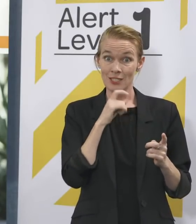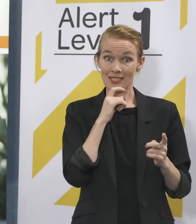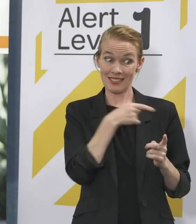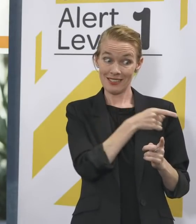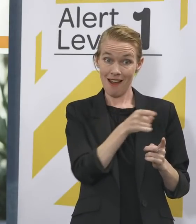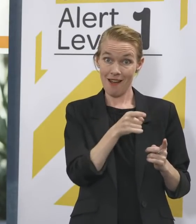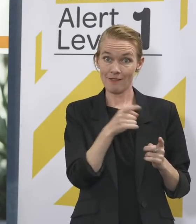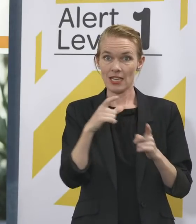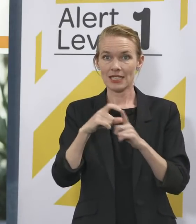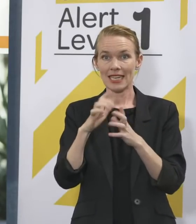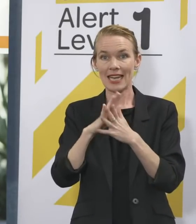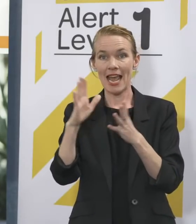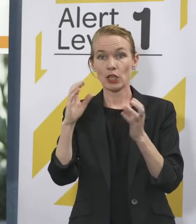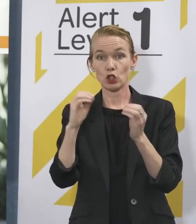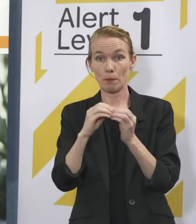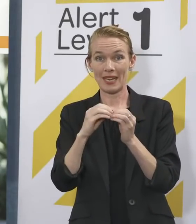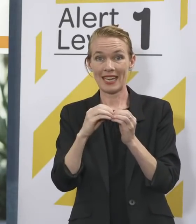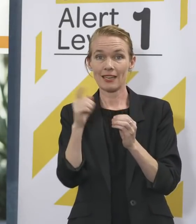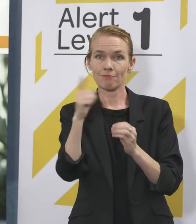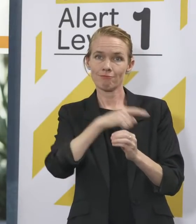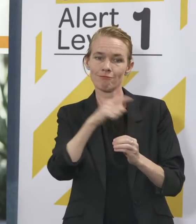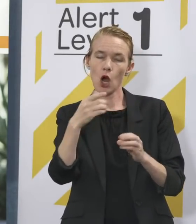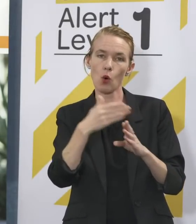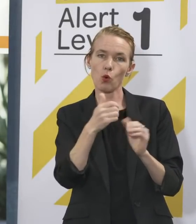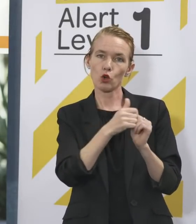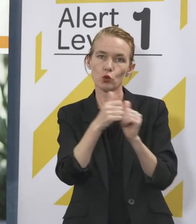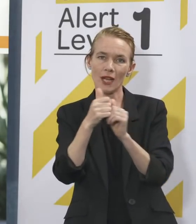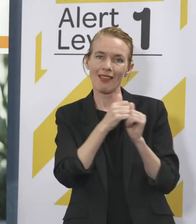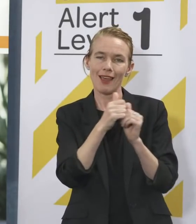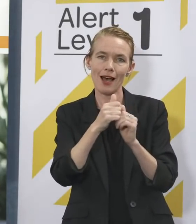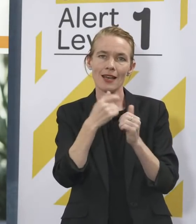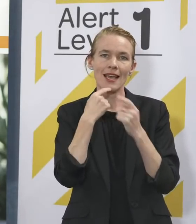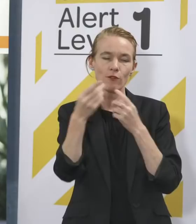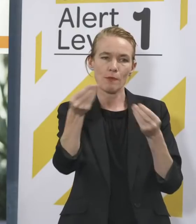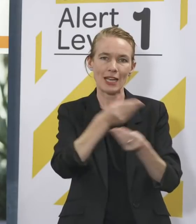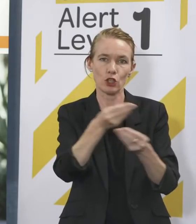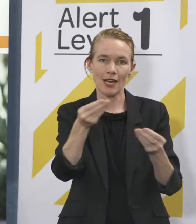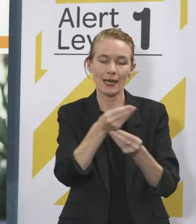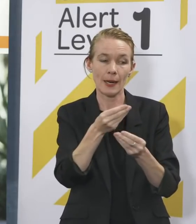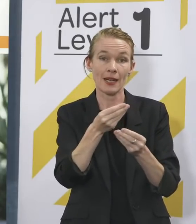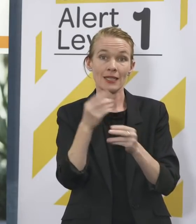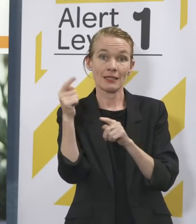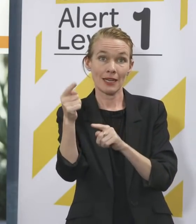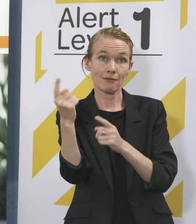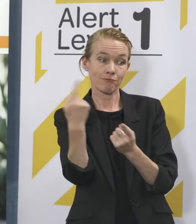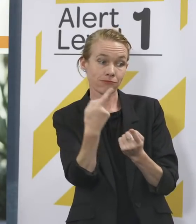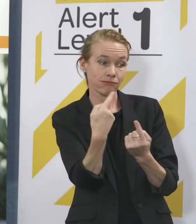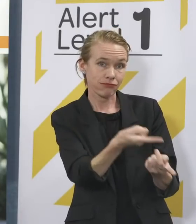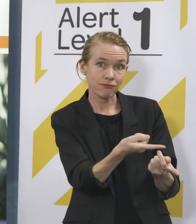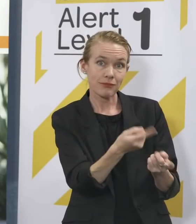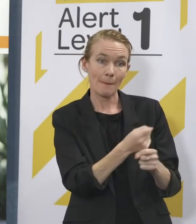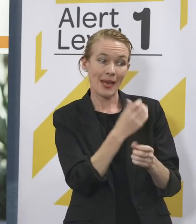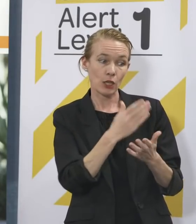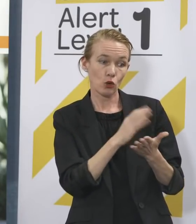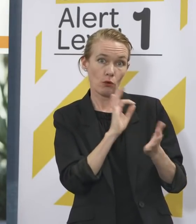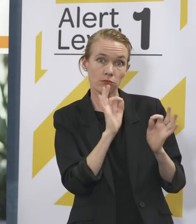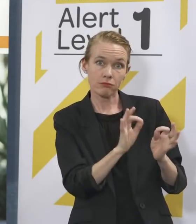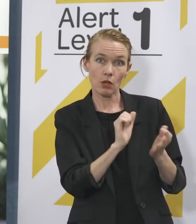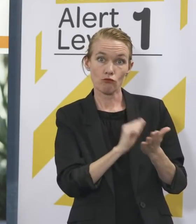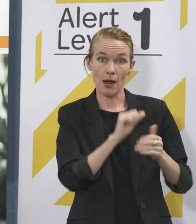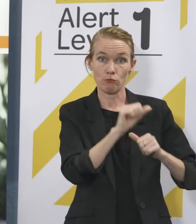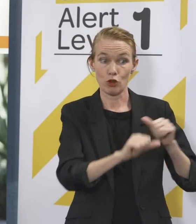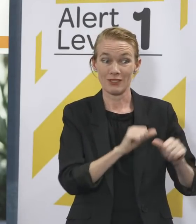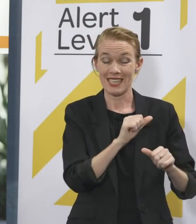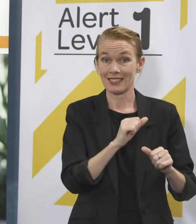both ensuring people there are kept safe and just refining those communication protocols. This was the first case they had down there, of course. Are